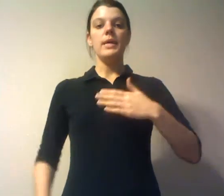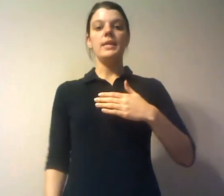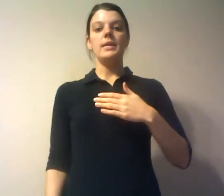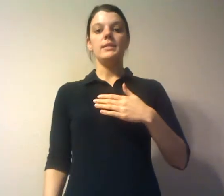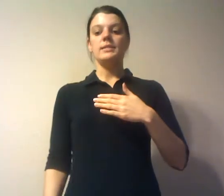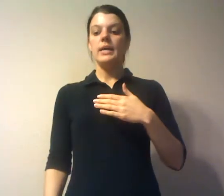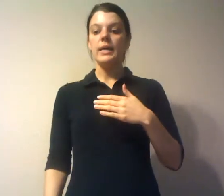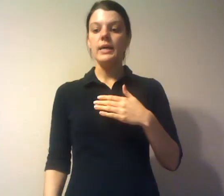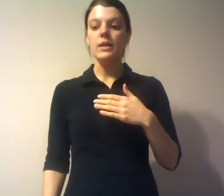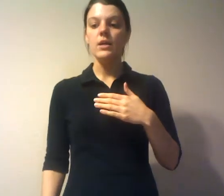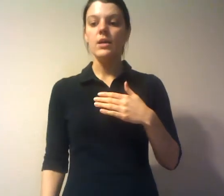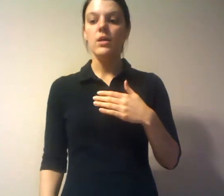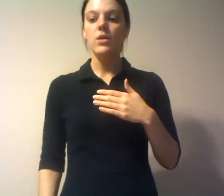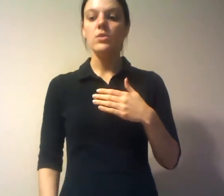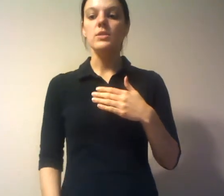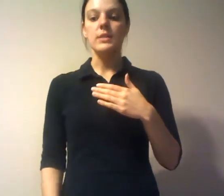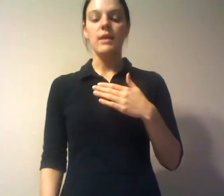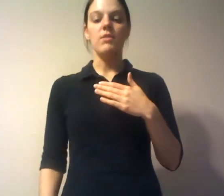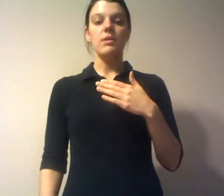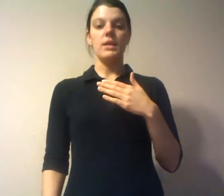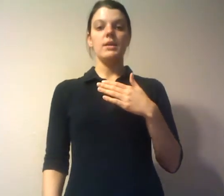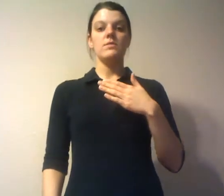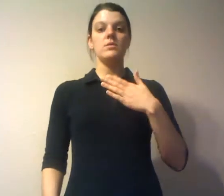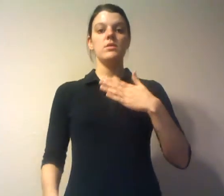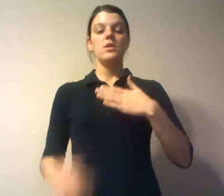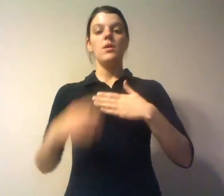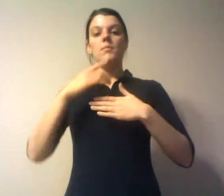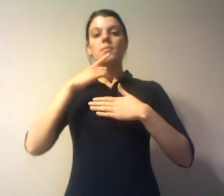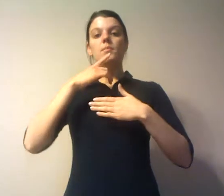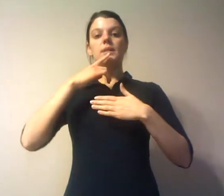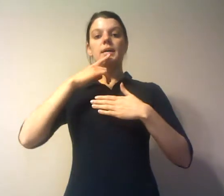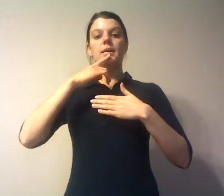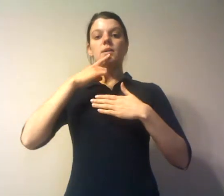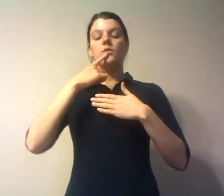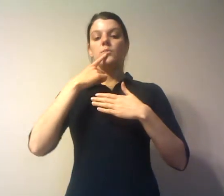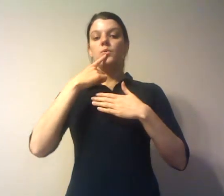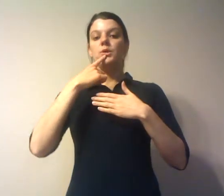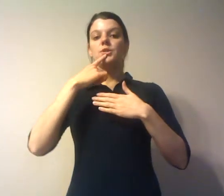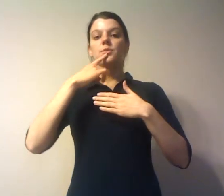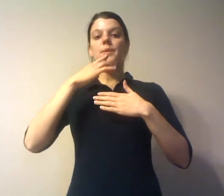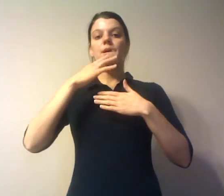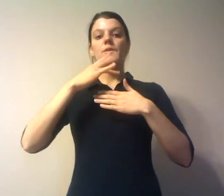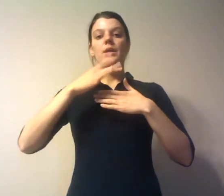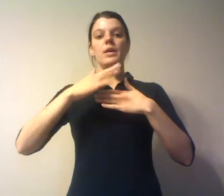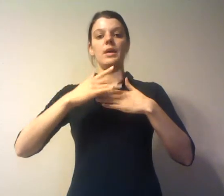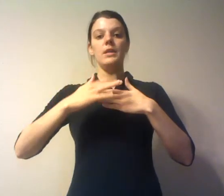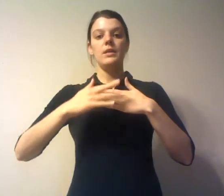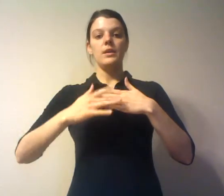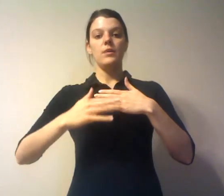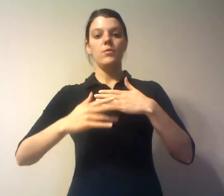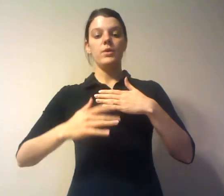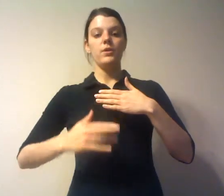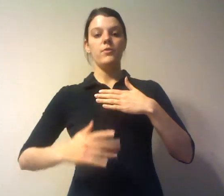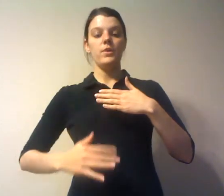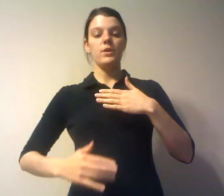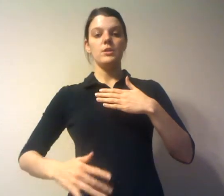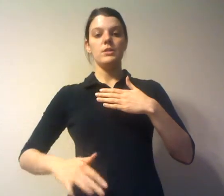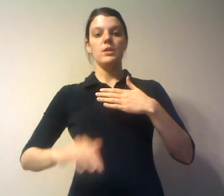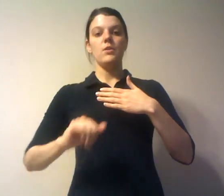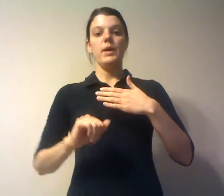bled and died to save our lives. Bled, you're going to point to your mouth and then kind of wiggle your fingers as they go